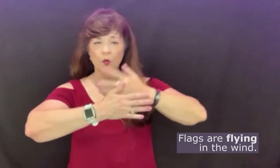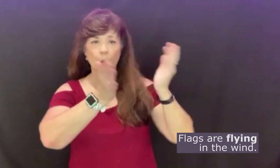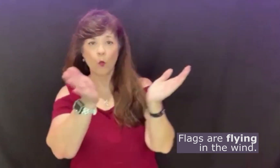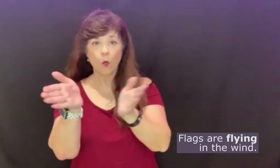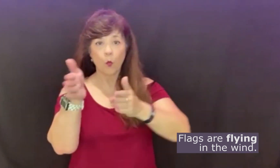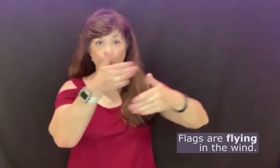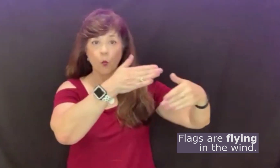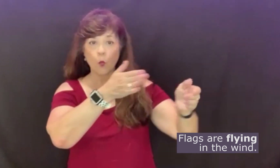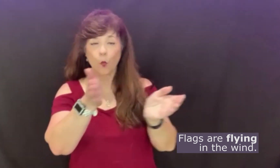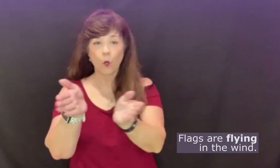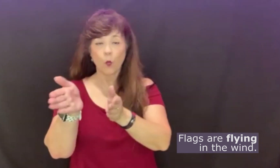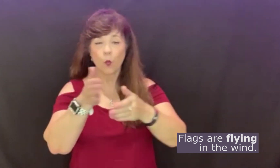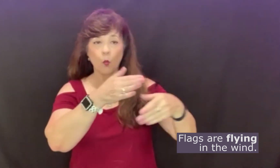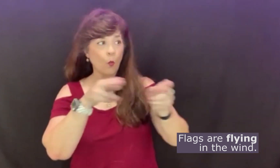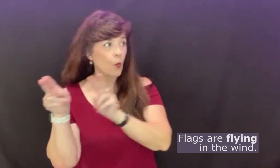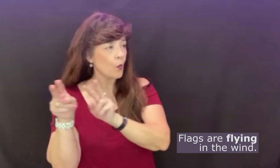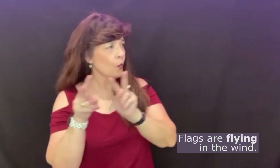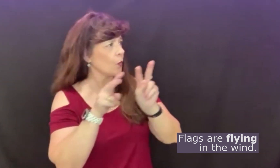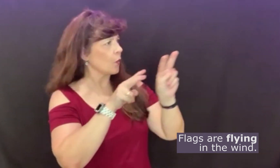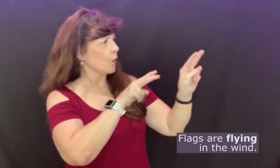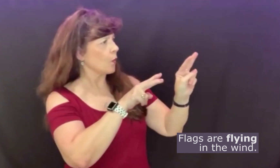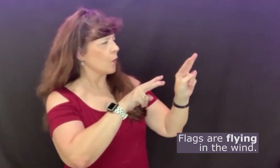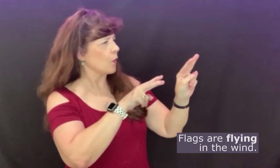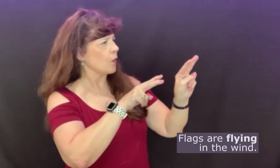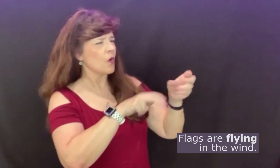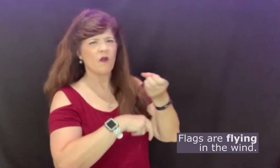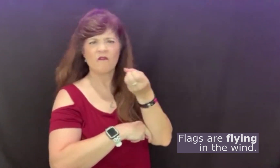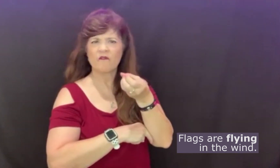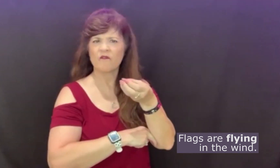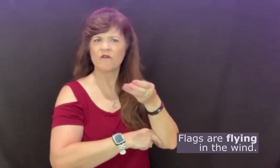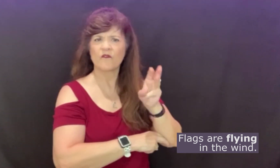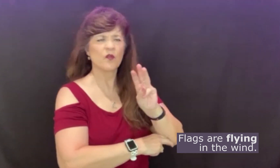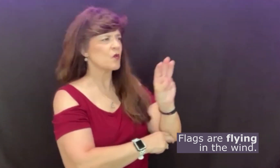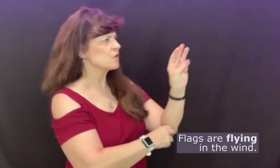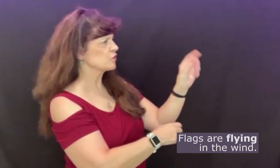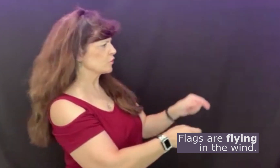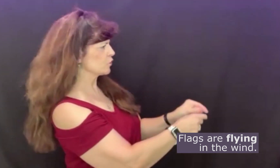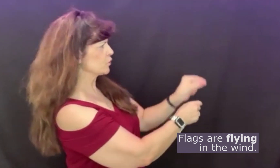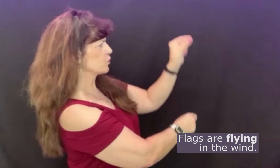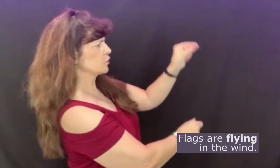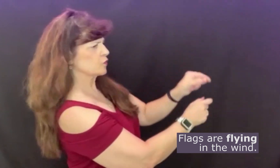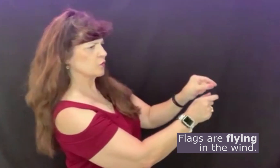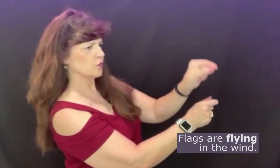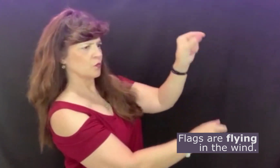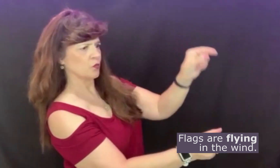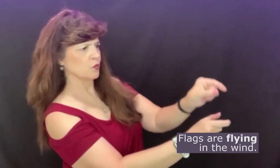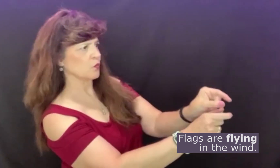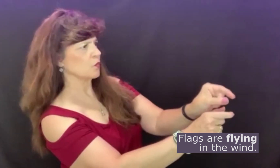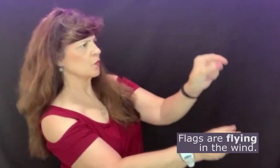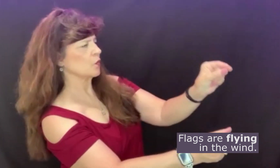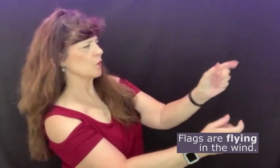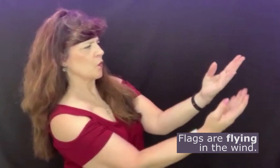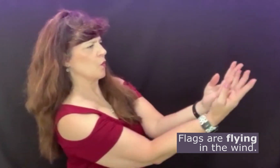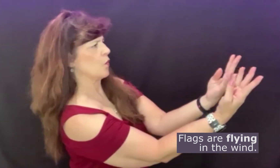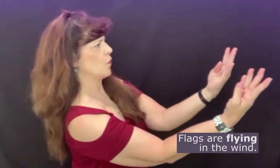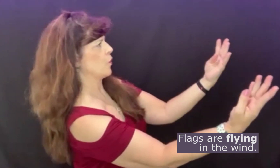Outside, on a dark and windy night, I noticed several flag poles in a line. There was